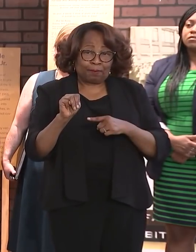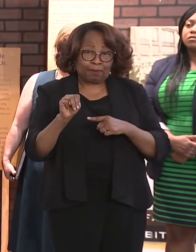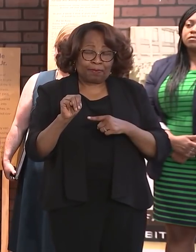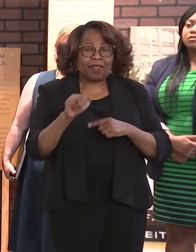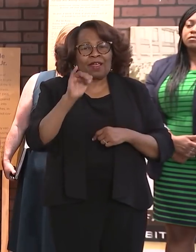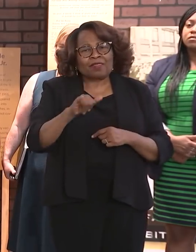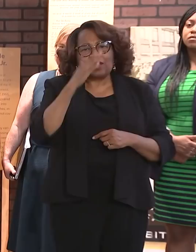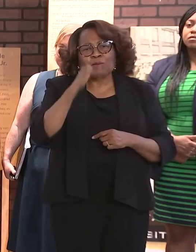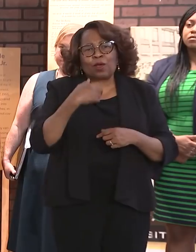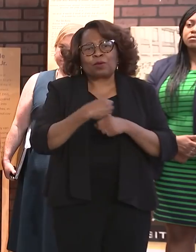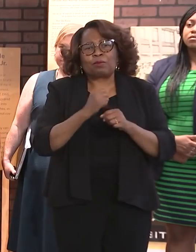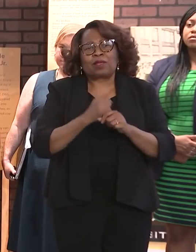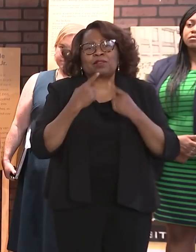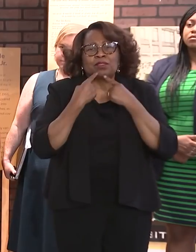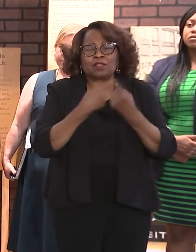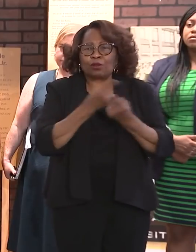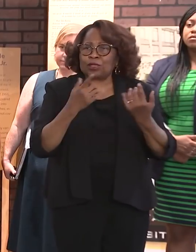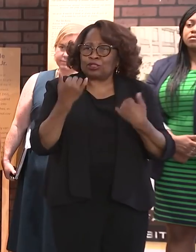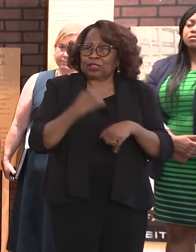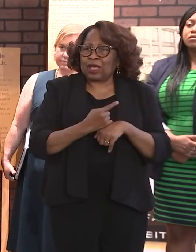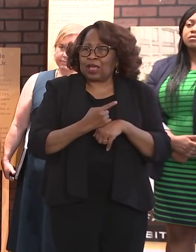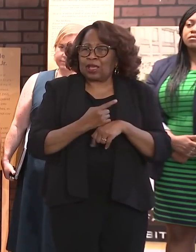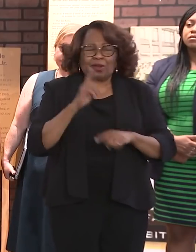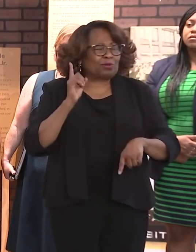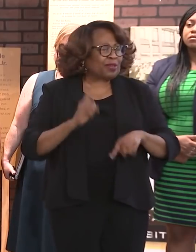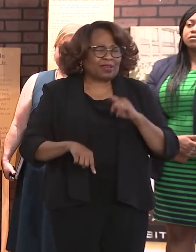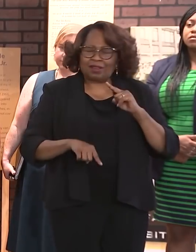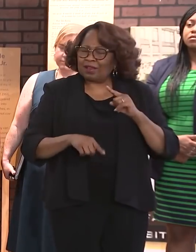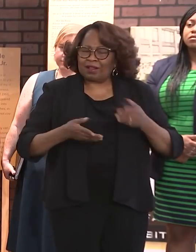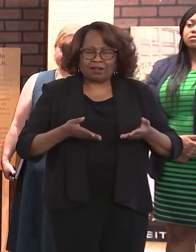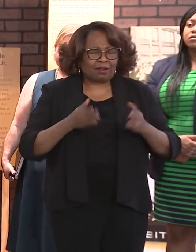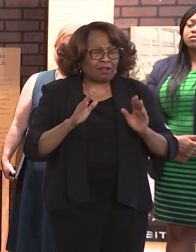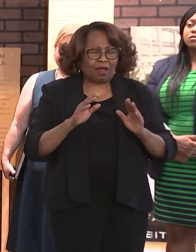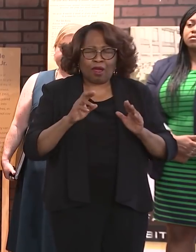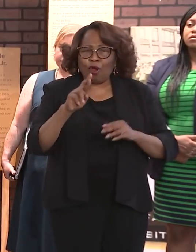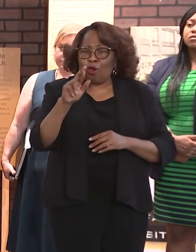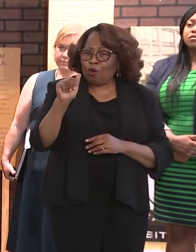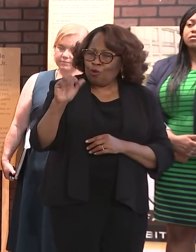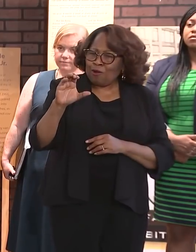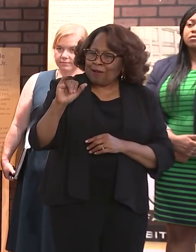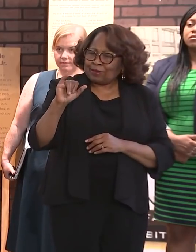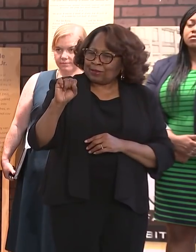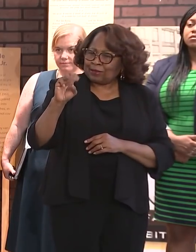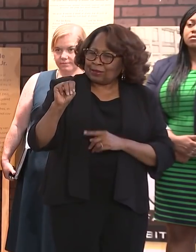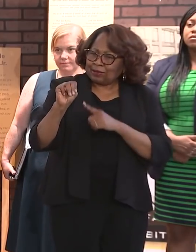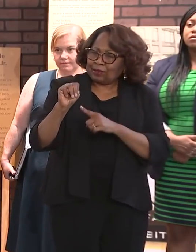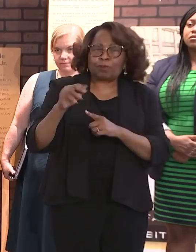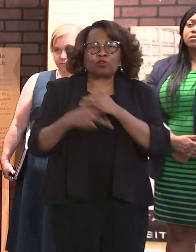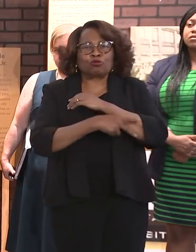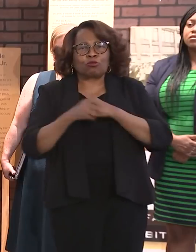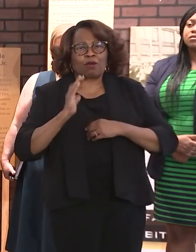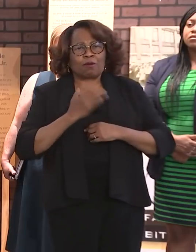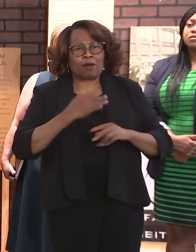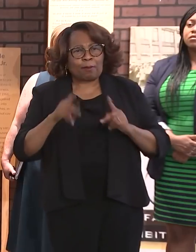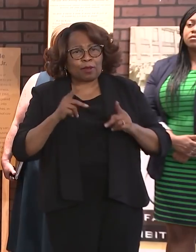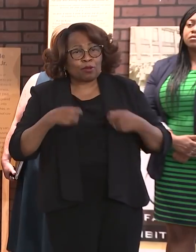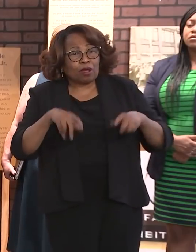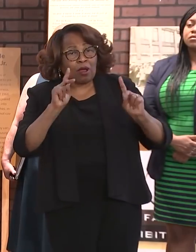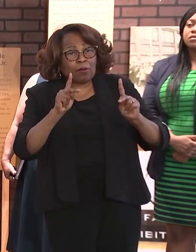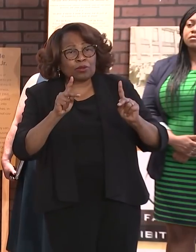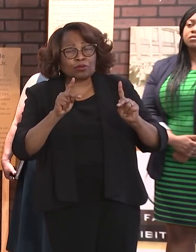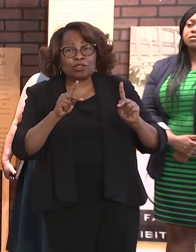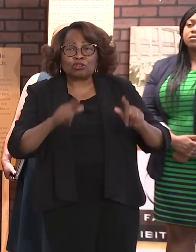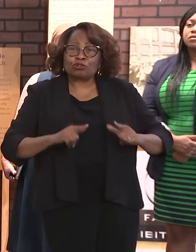we're making this declaration today, because we can no longer allow racism to rob our residents of the opportunity to